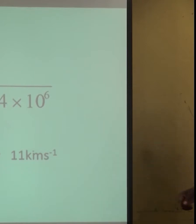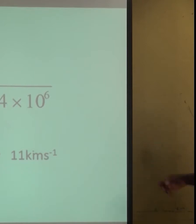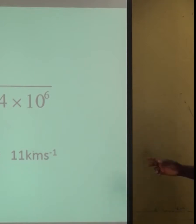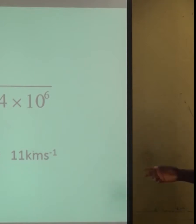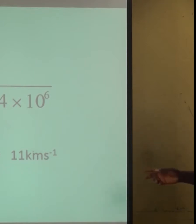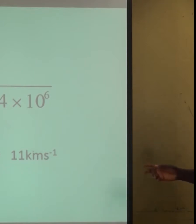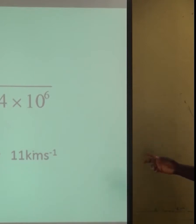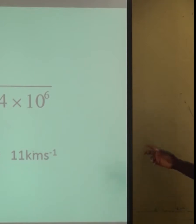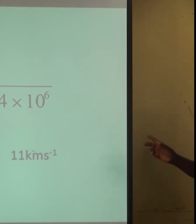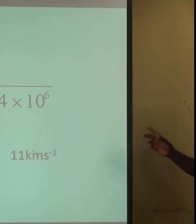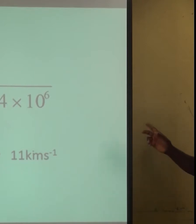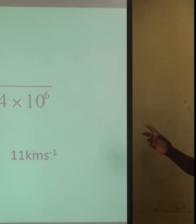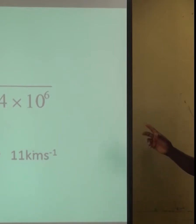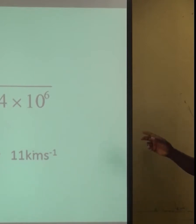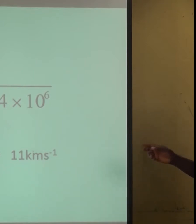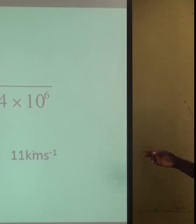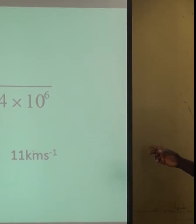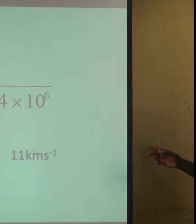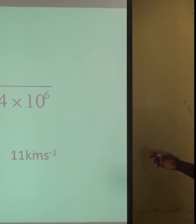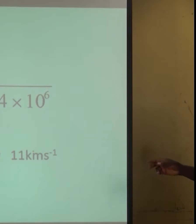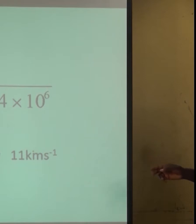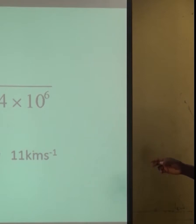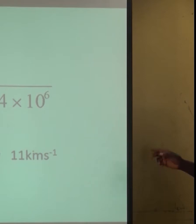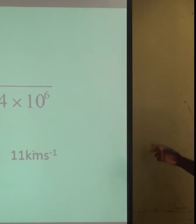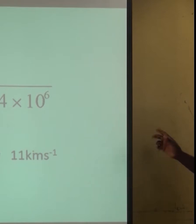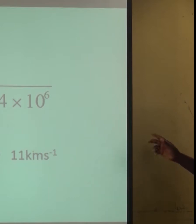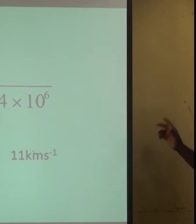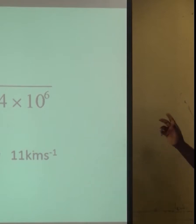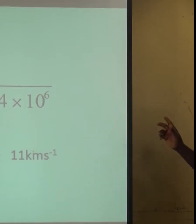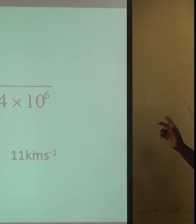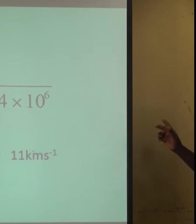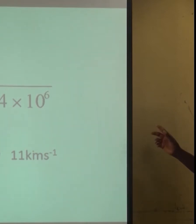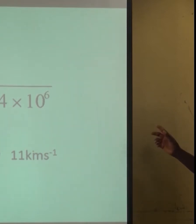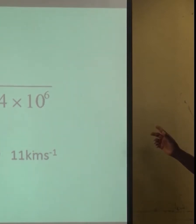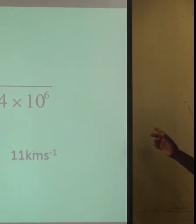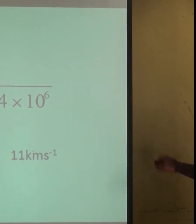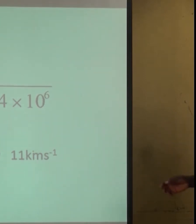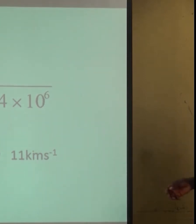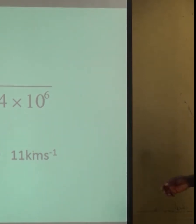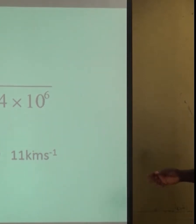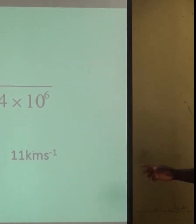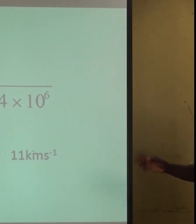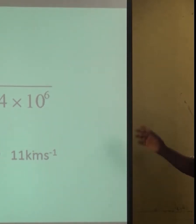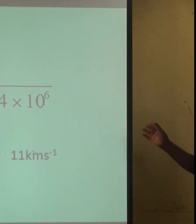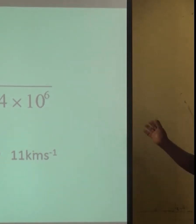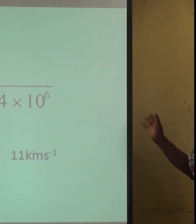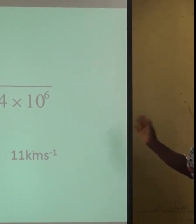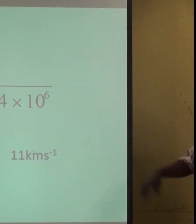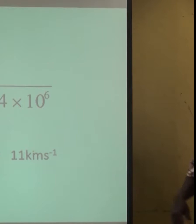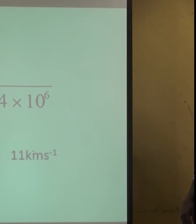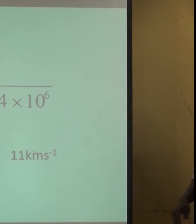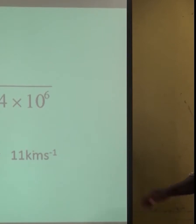9.8, times capital R, which is 6.4 times 10 raised to power 6. And if